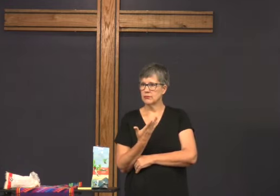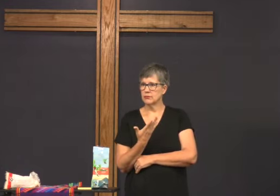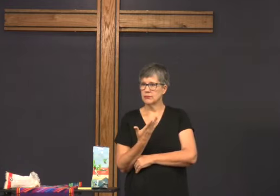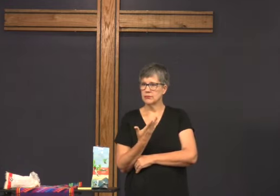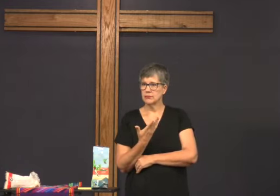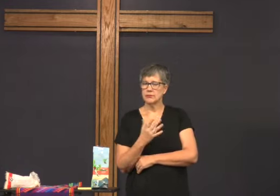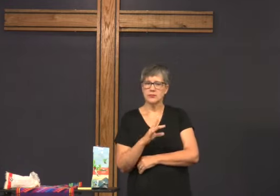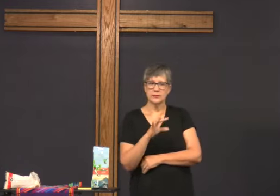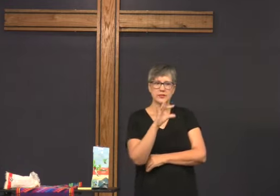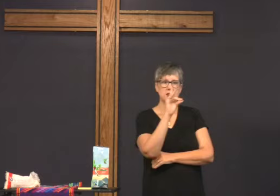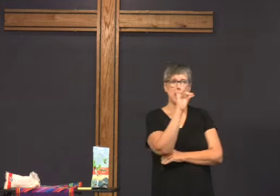of the population.